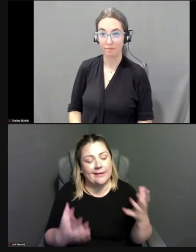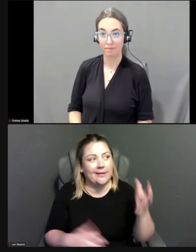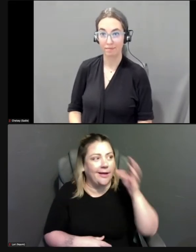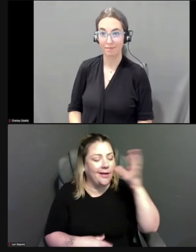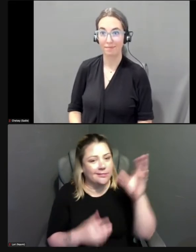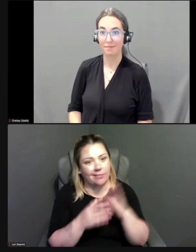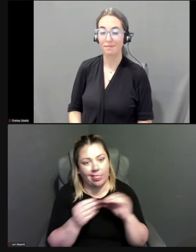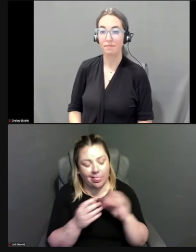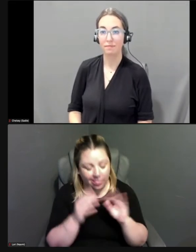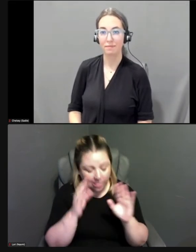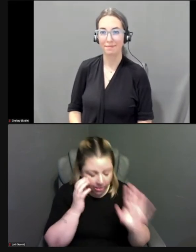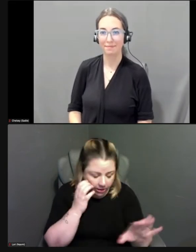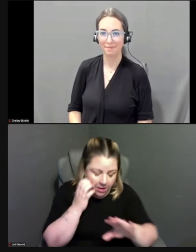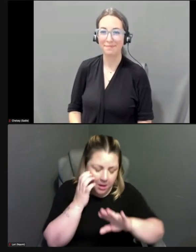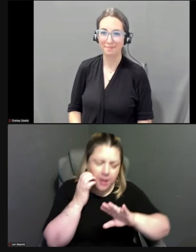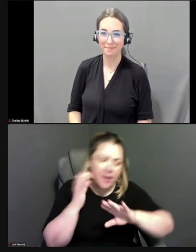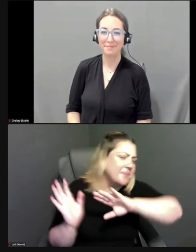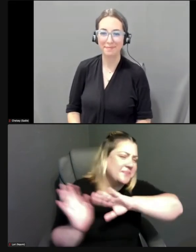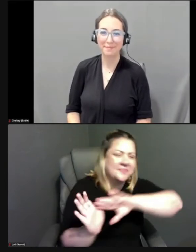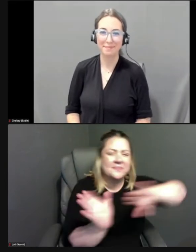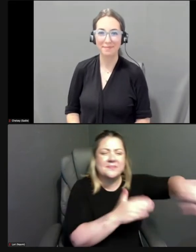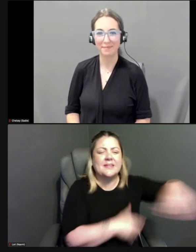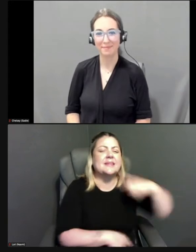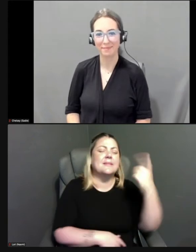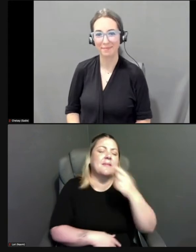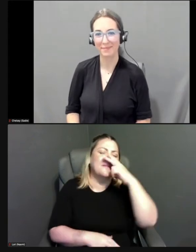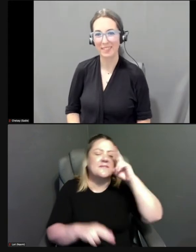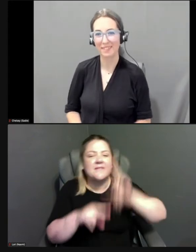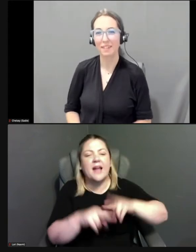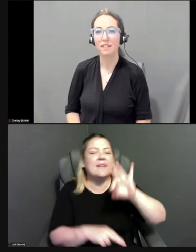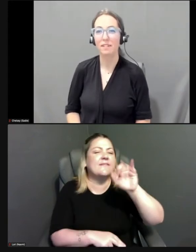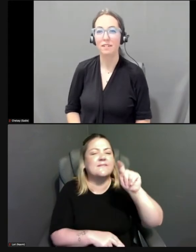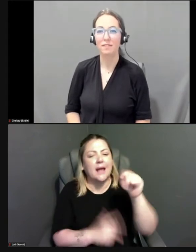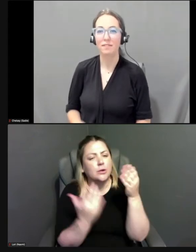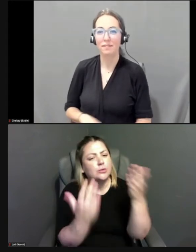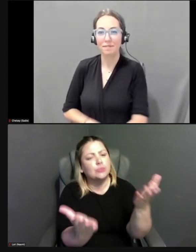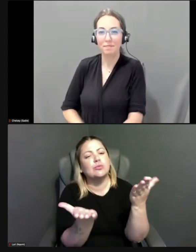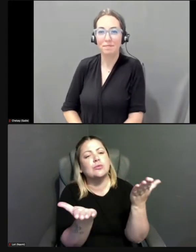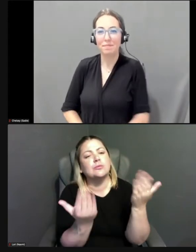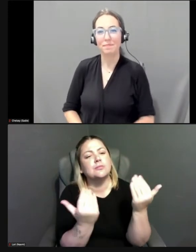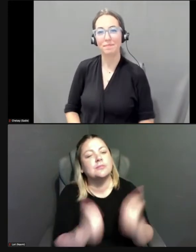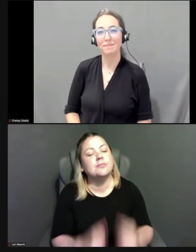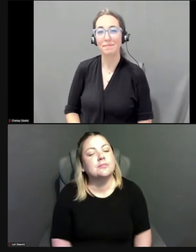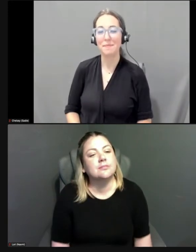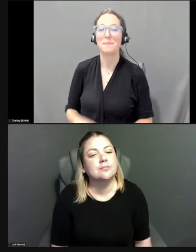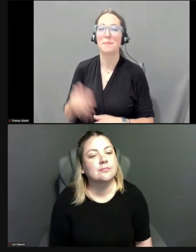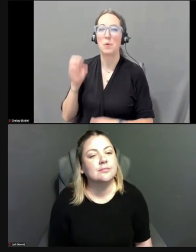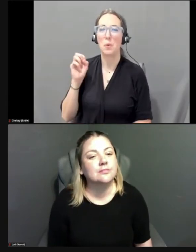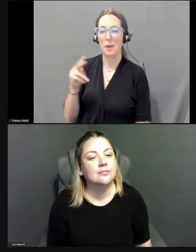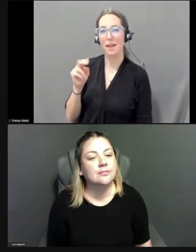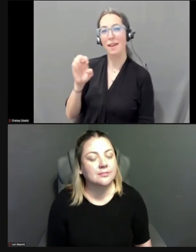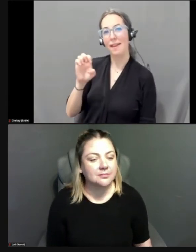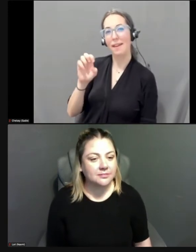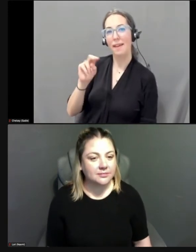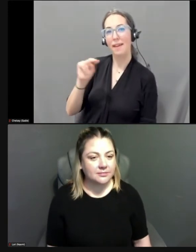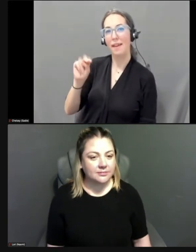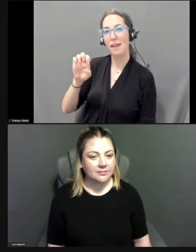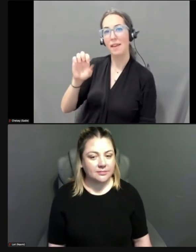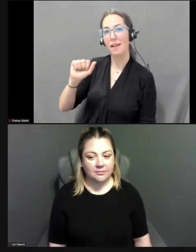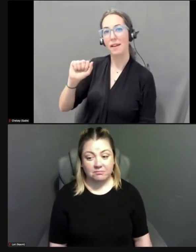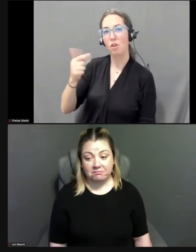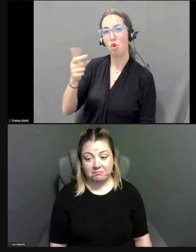note, right? Yeah. Fun facts about Sadie. Tell me some. So on the Enneagram, I forever thought that I was a